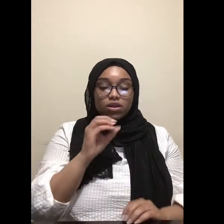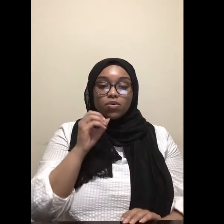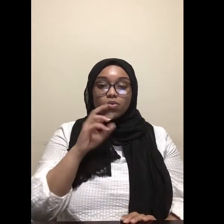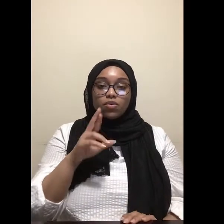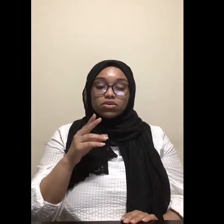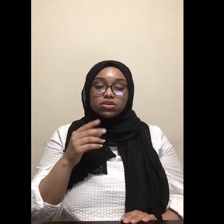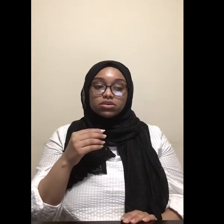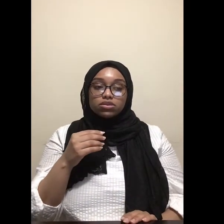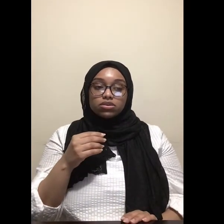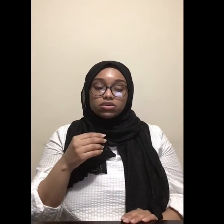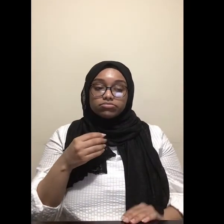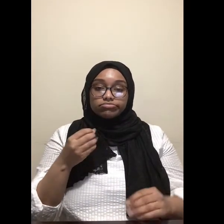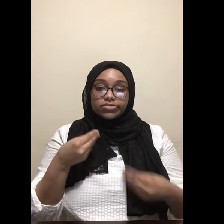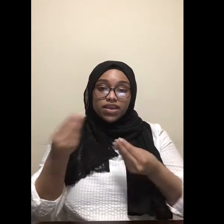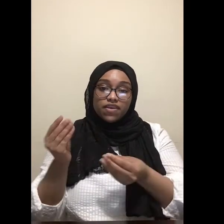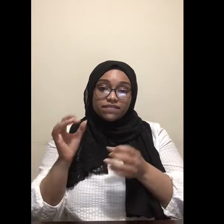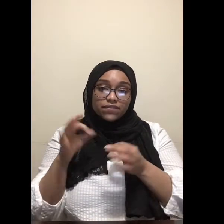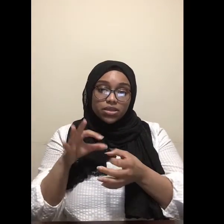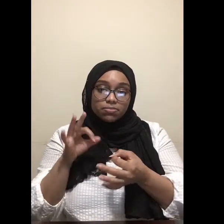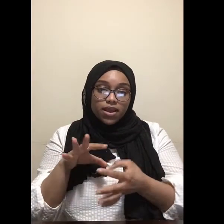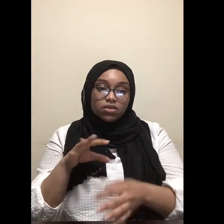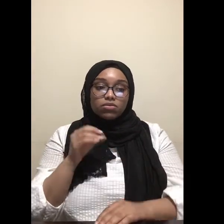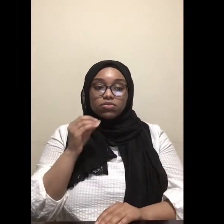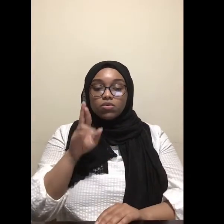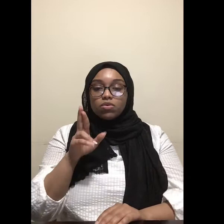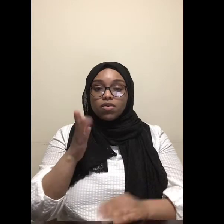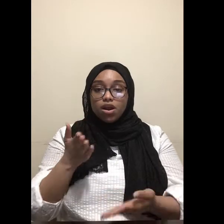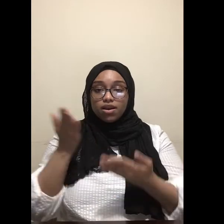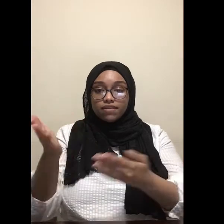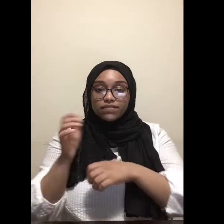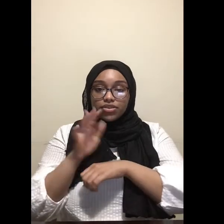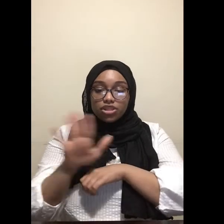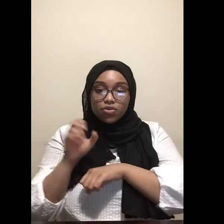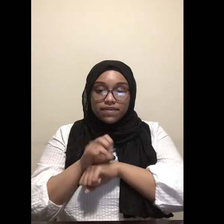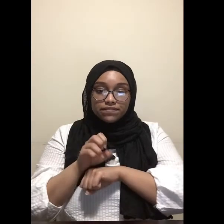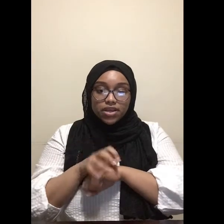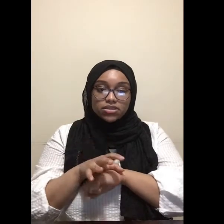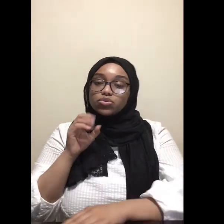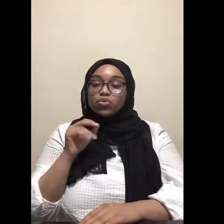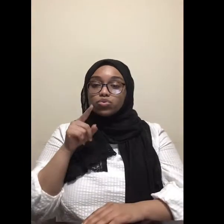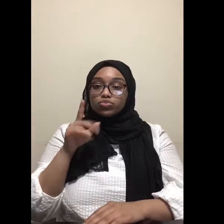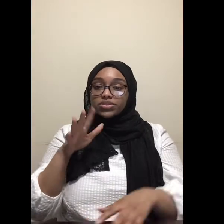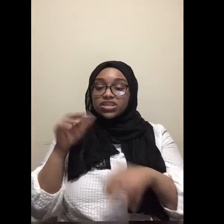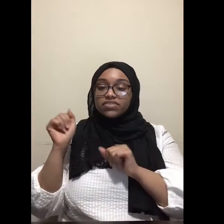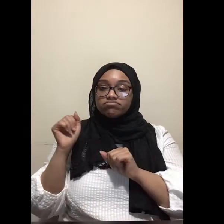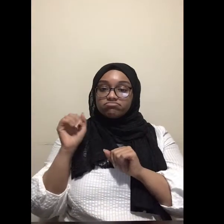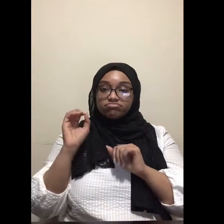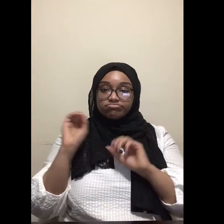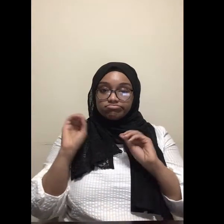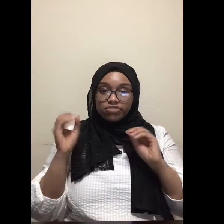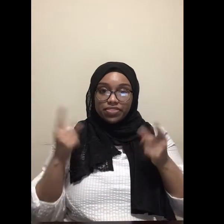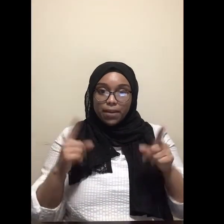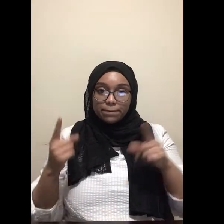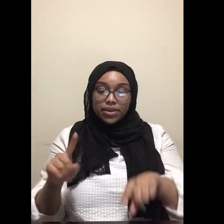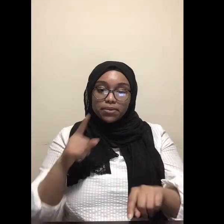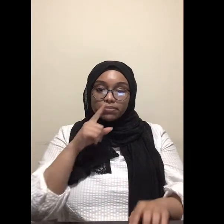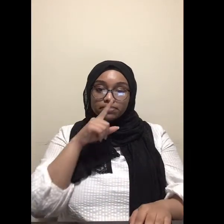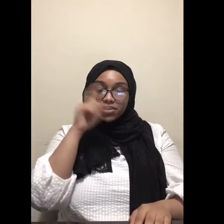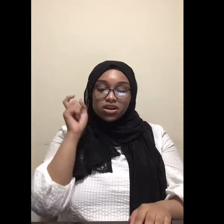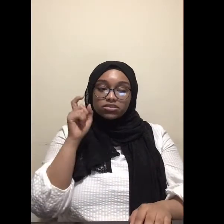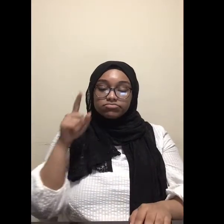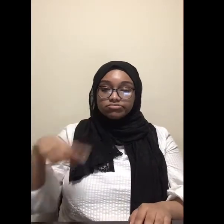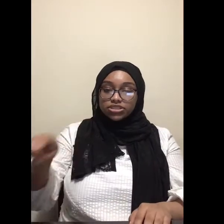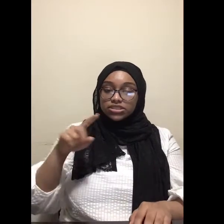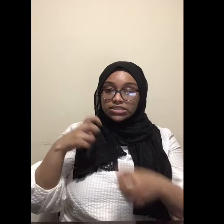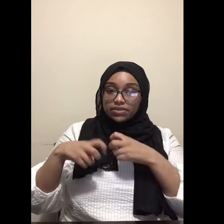or give their feedback or offer their advice, and you end up leaving and nothing has happened because this difficult person has taken